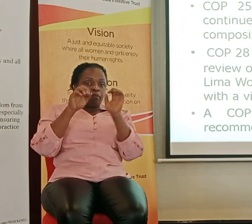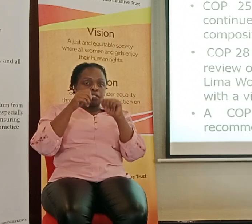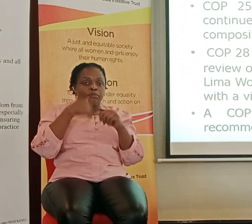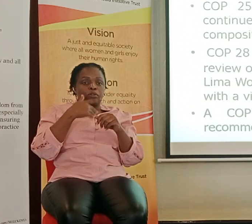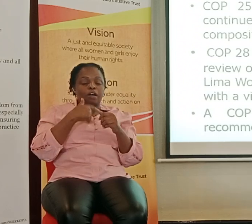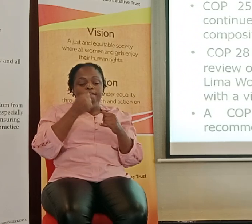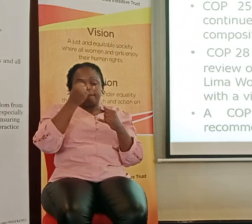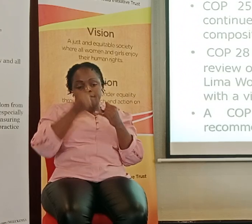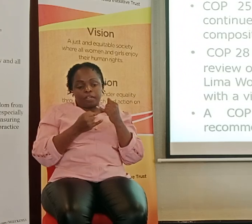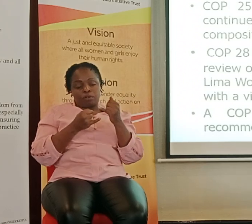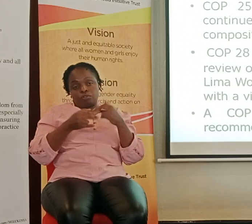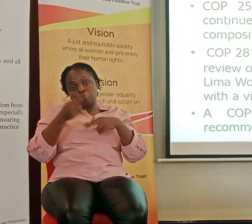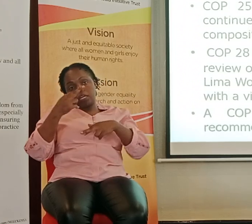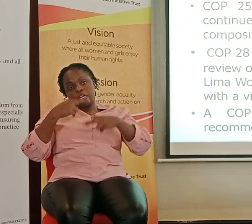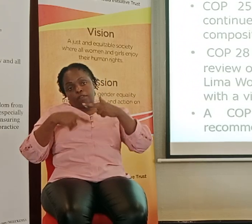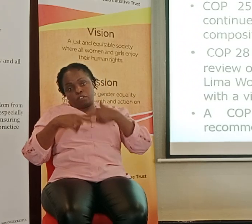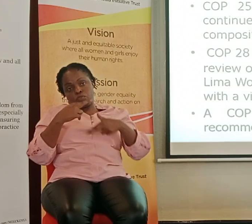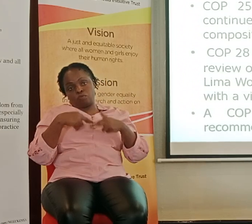final review